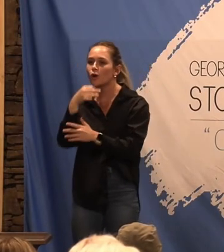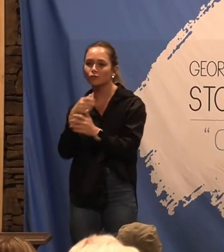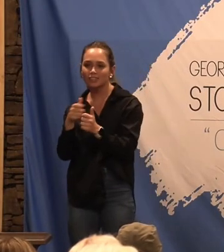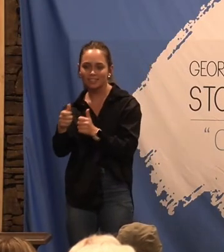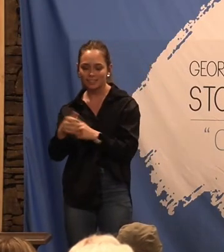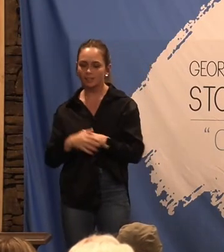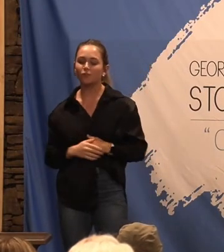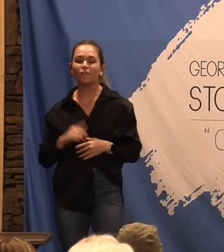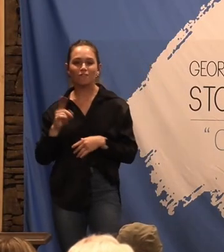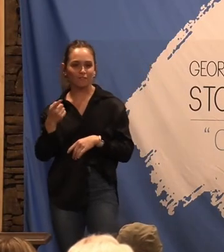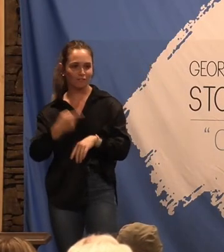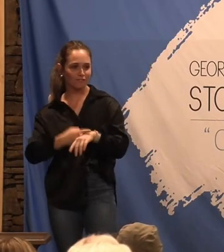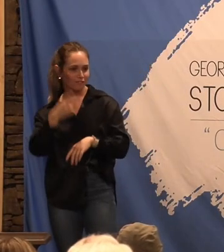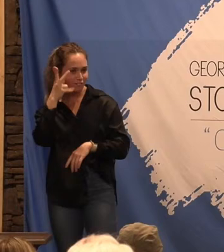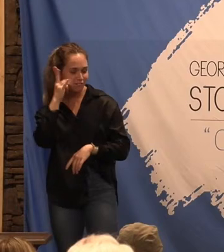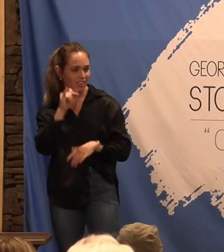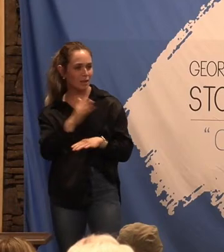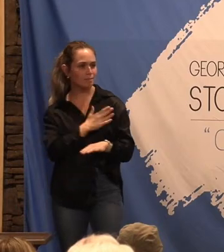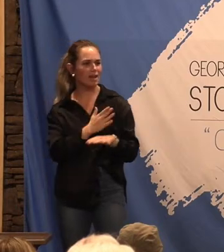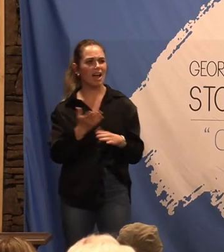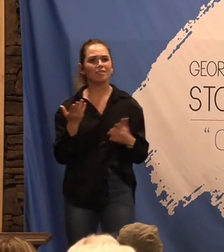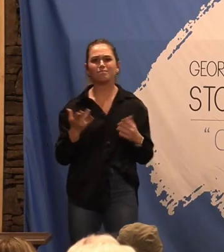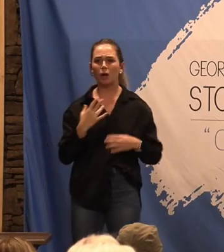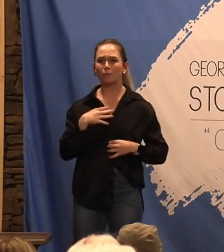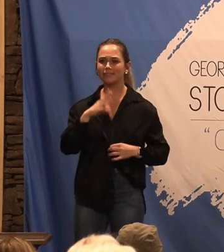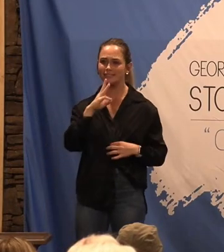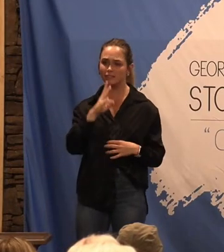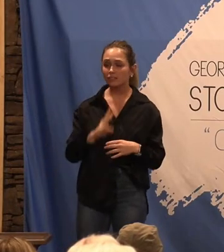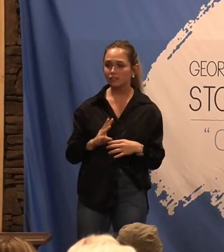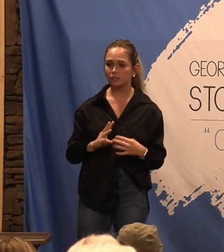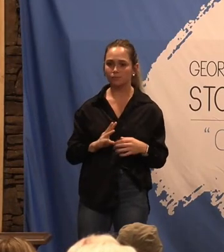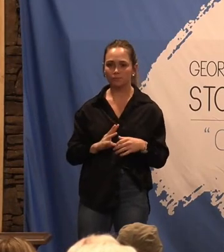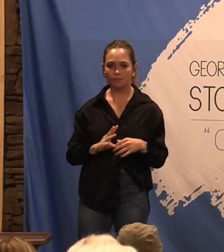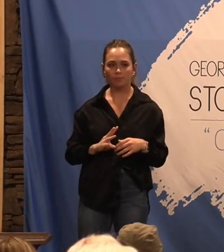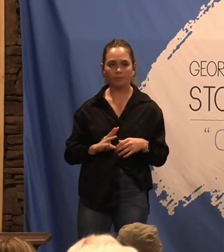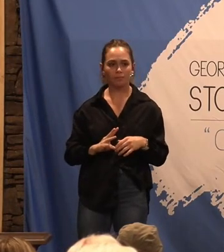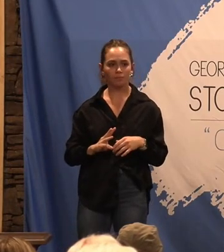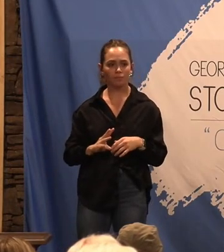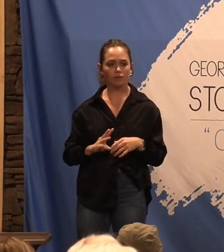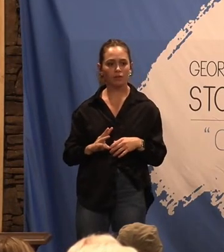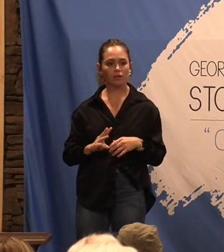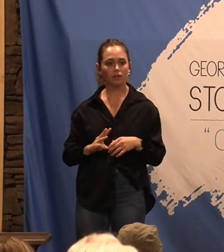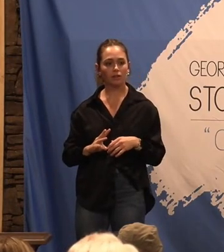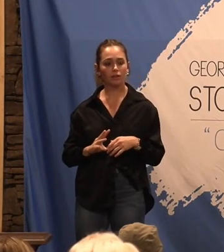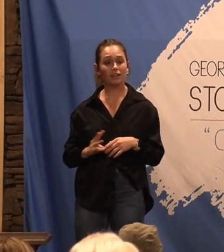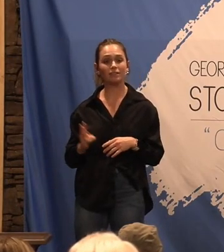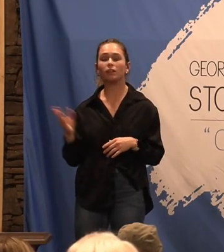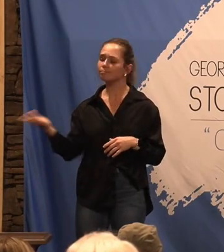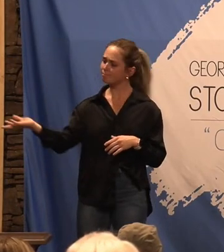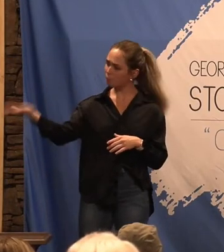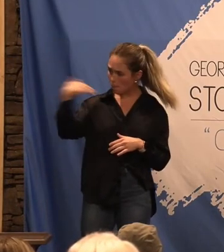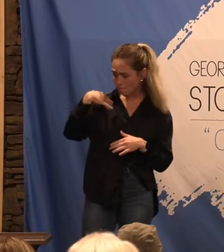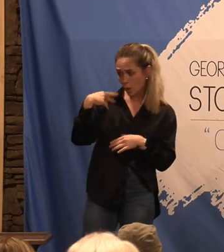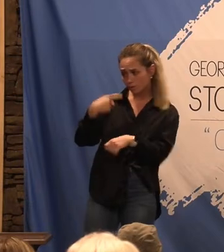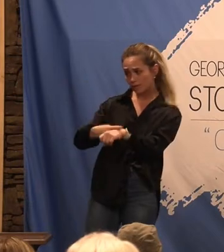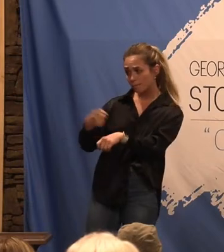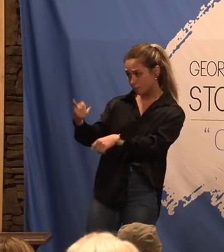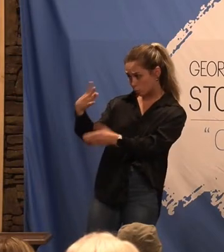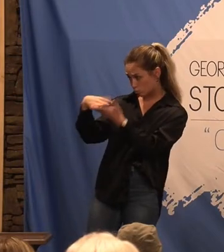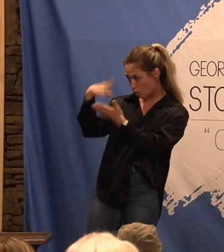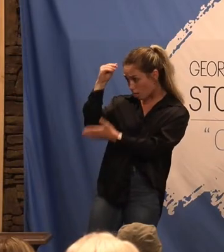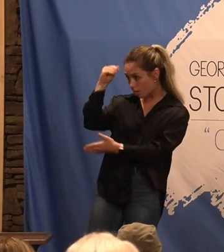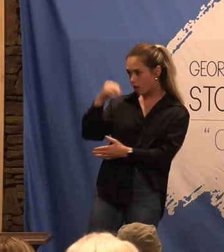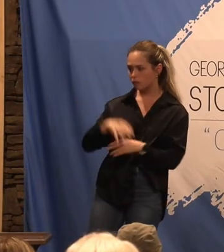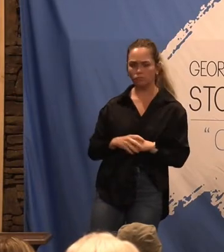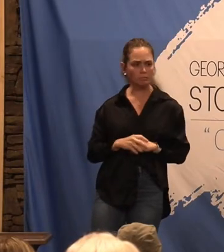And the first time I ever heard that music, I was probably about 6 years old. Stover said, come on, boy, it's time for you to learn.